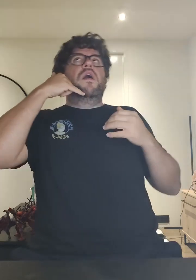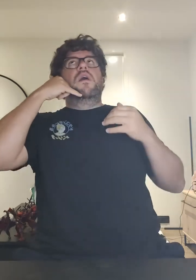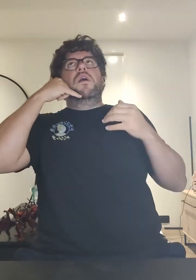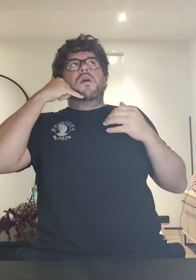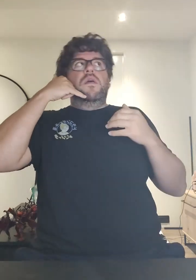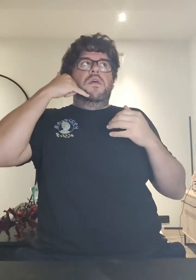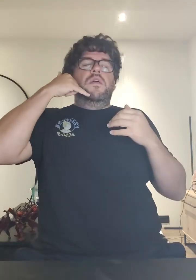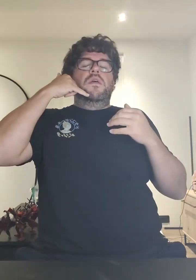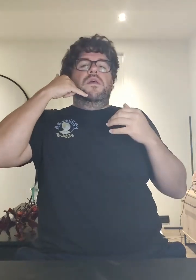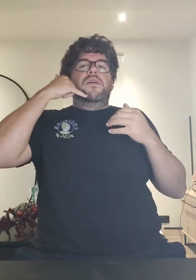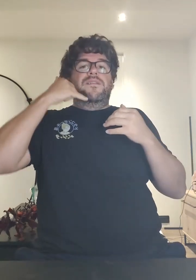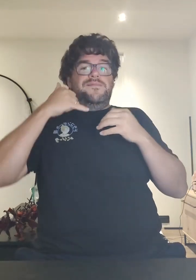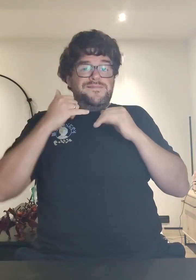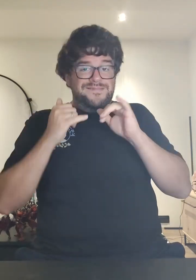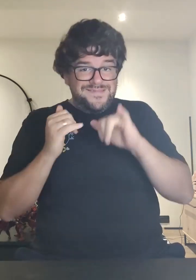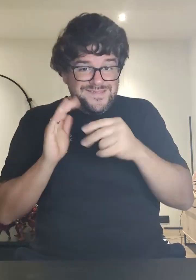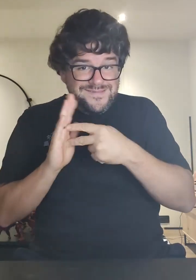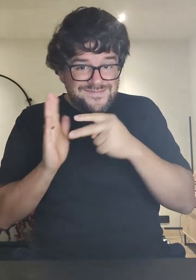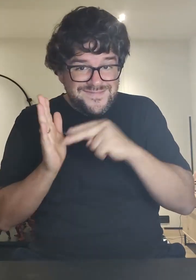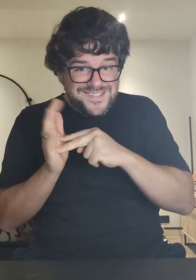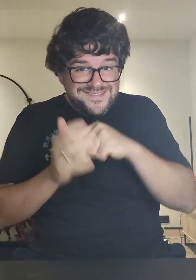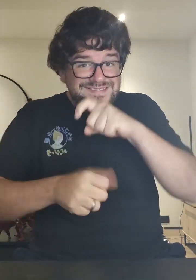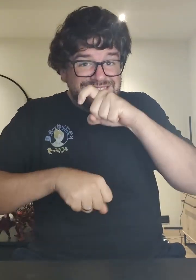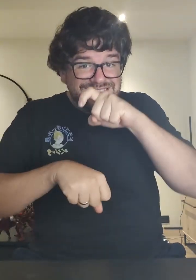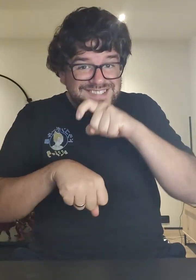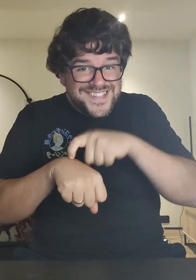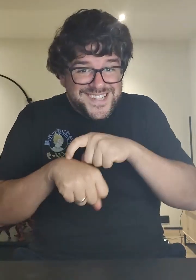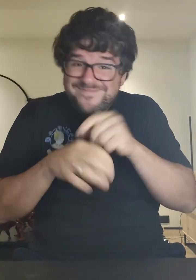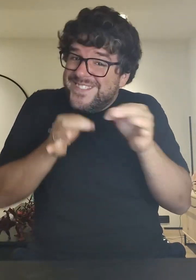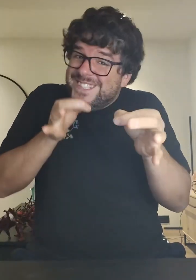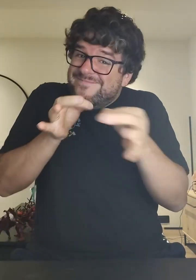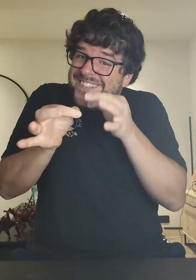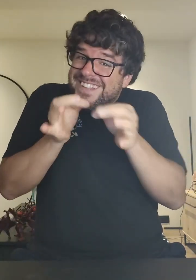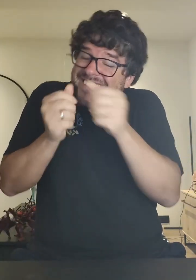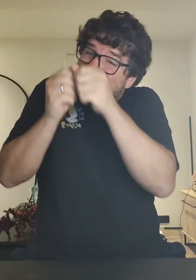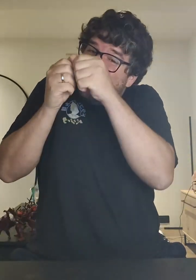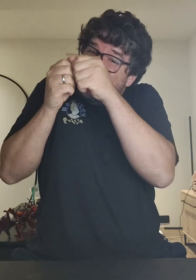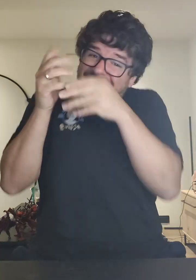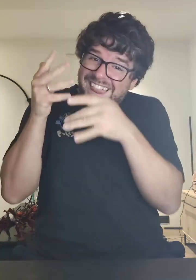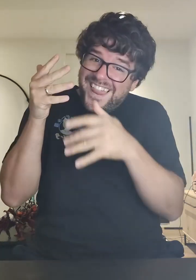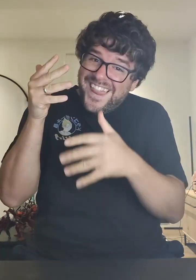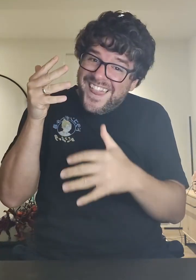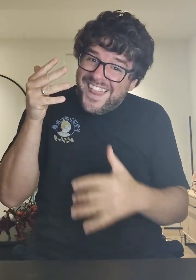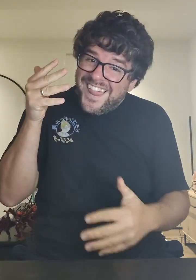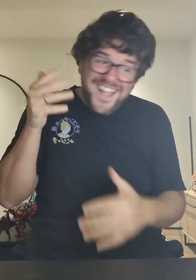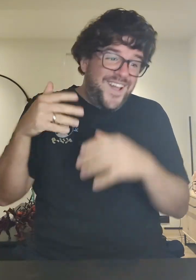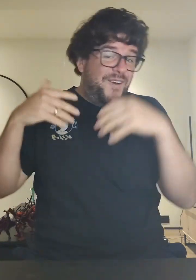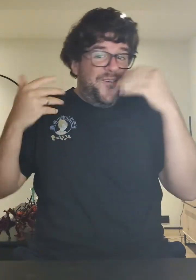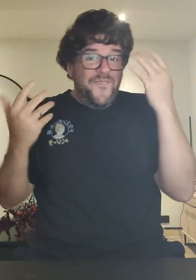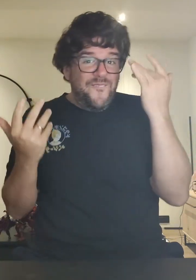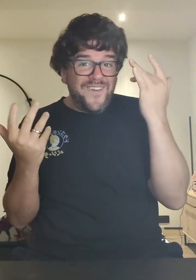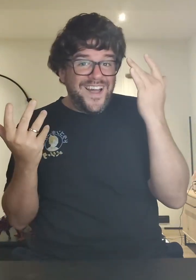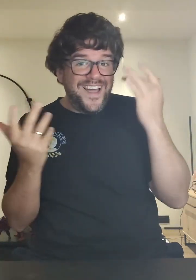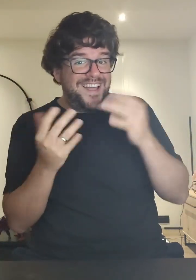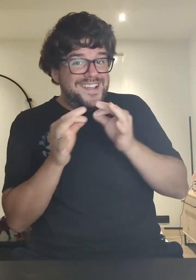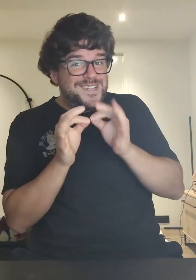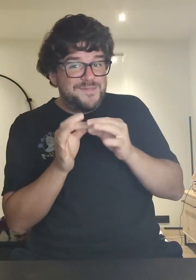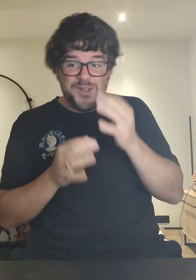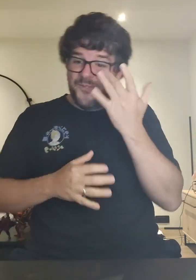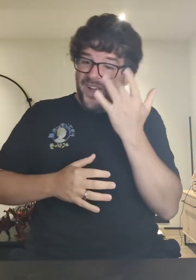actually? And here, this means that it's time to explain the entire situation and reel